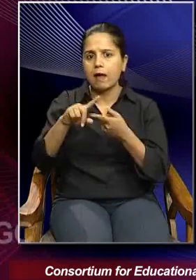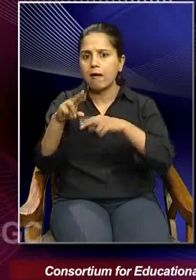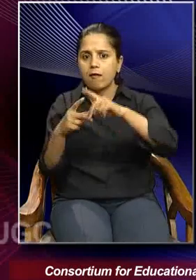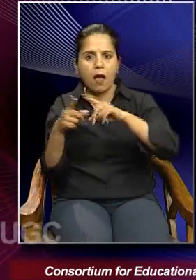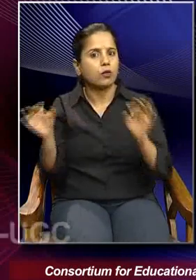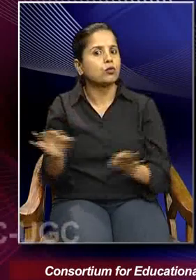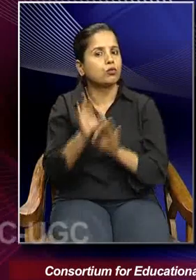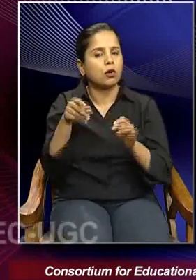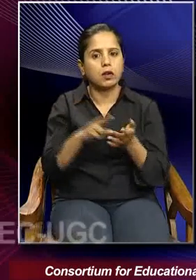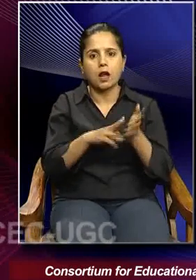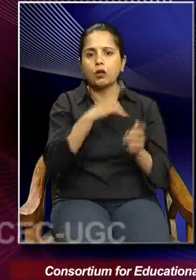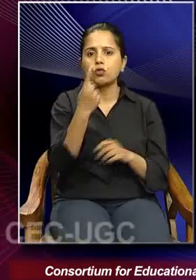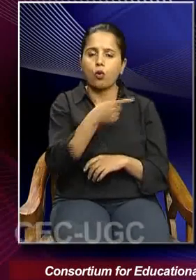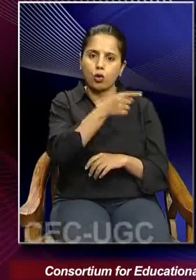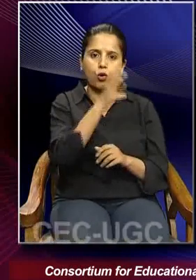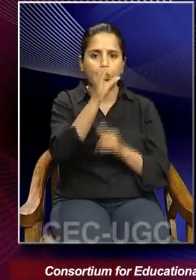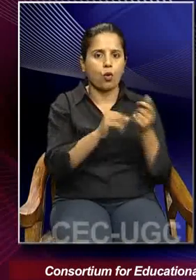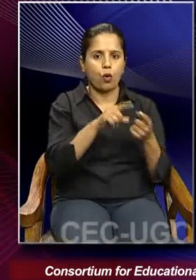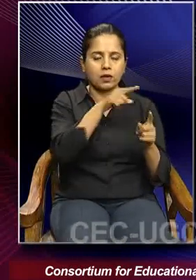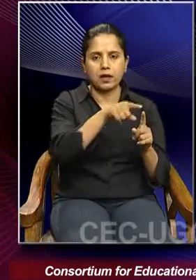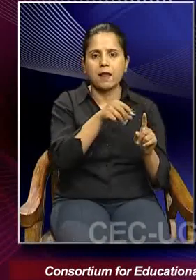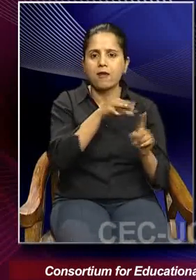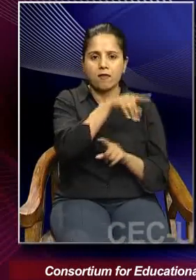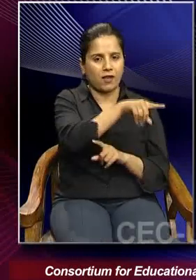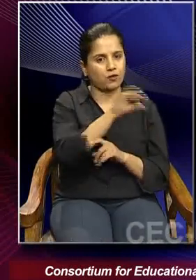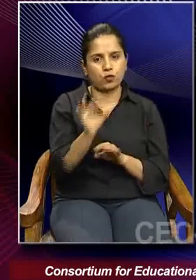Prakriti is the only cause and not the effect.